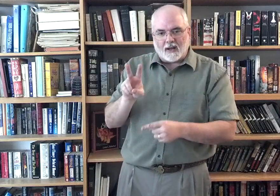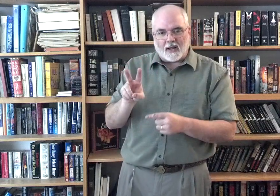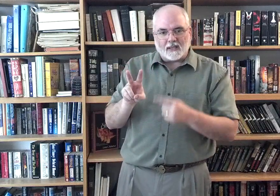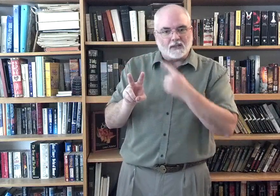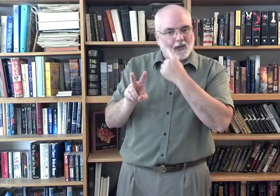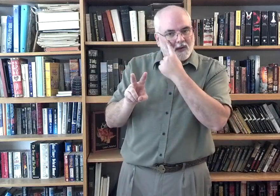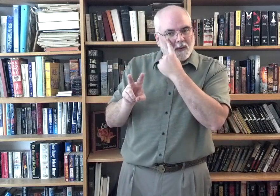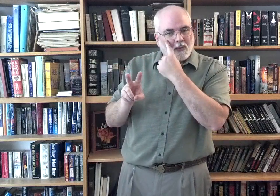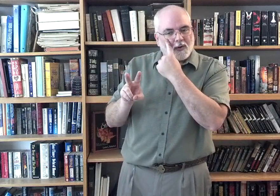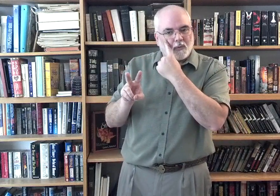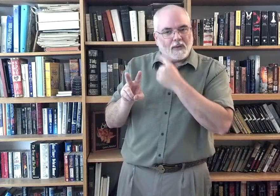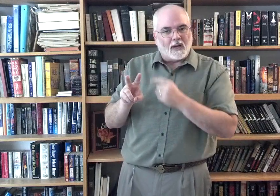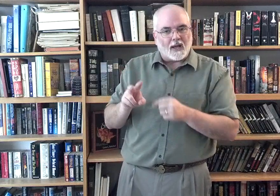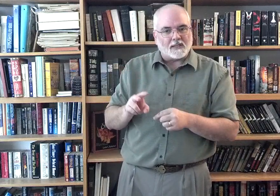eyes. Look up with your real eyes too.